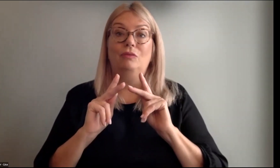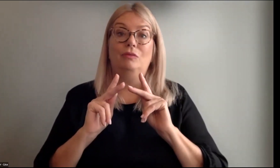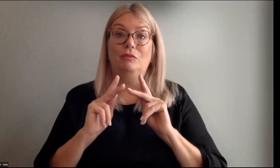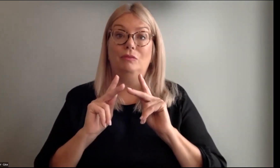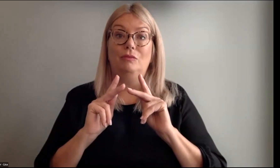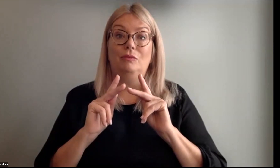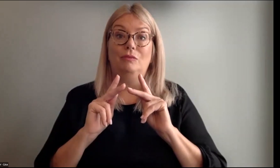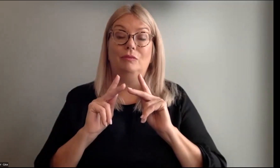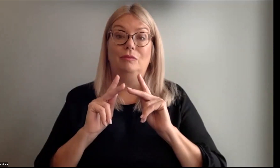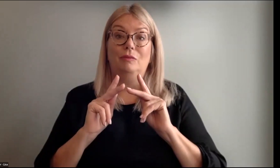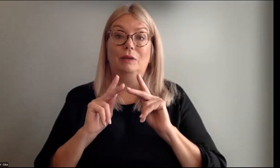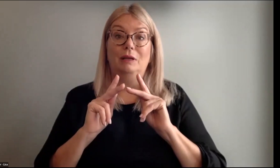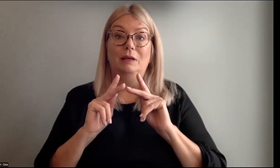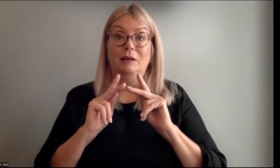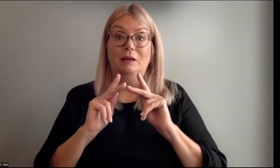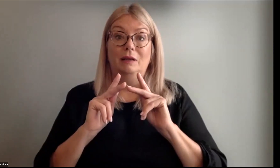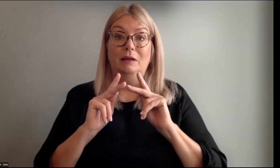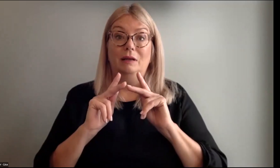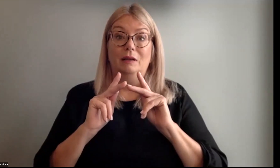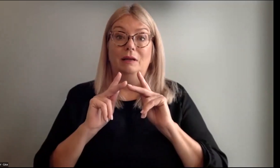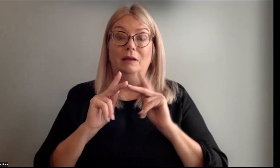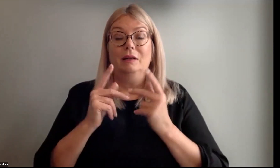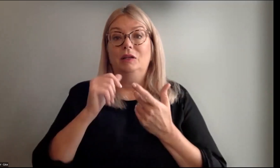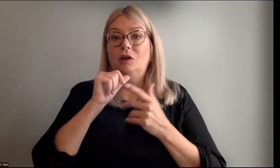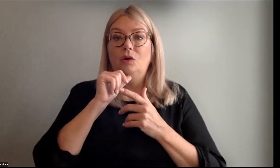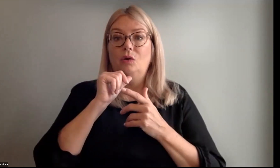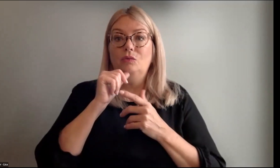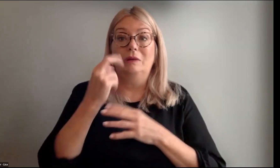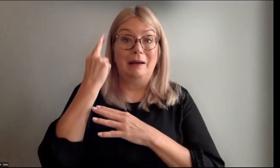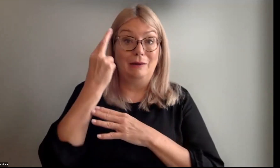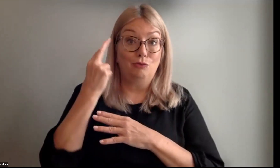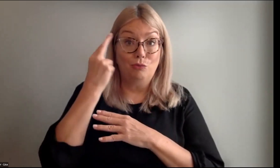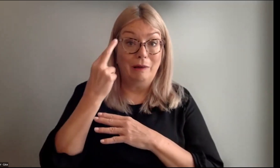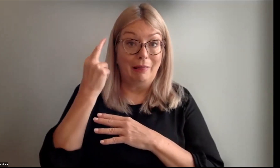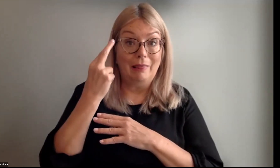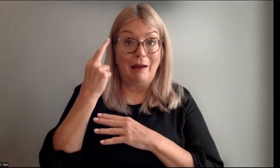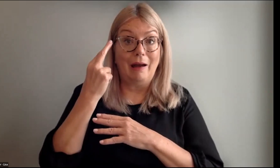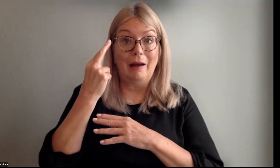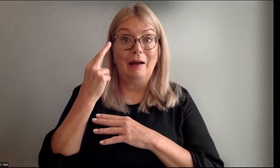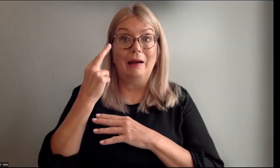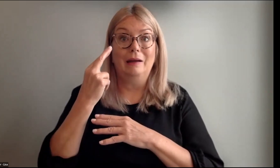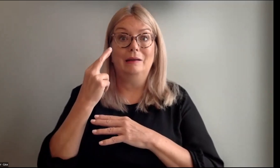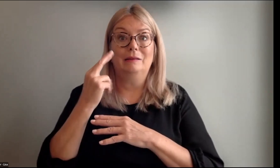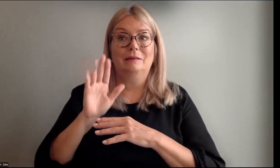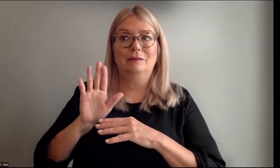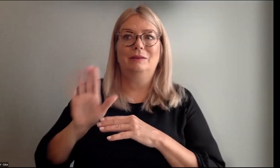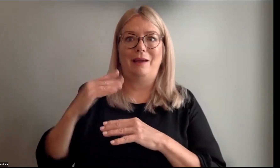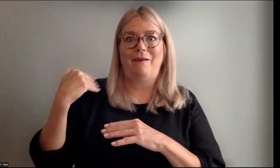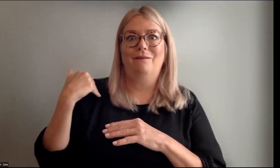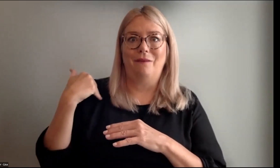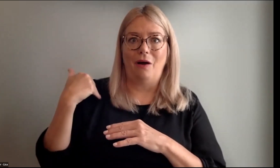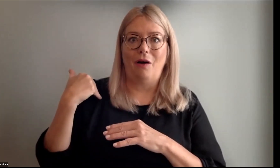have inadvertently contributed to an overpayment, but it certainly wasn't malicious. And I think that those are the cases